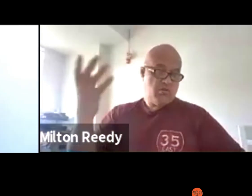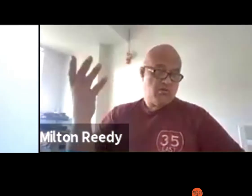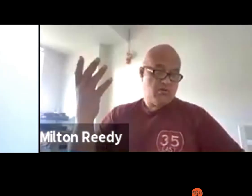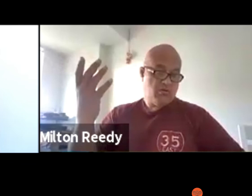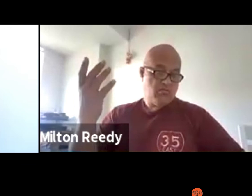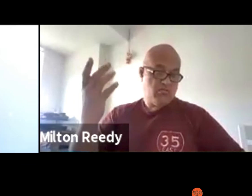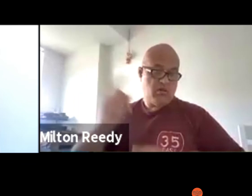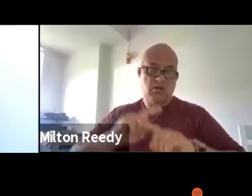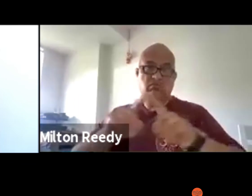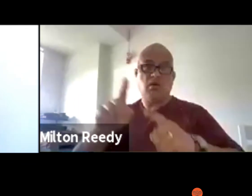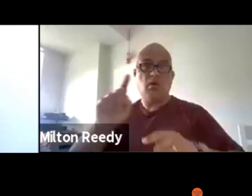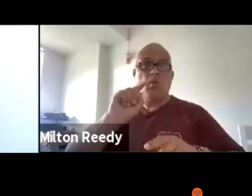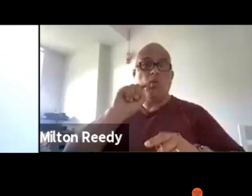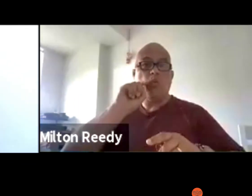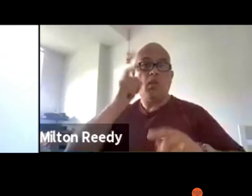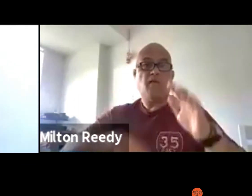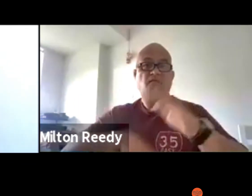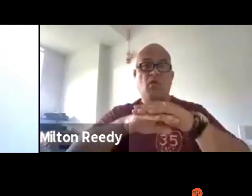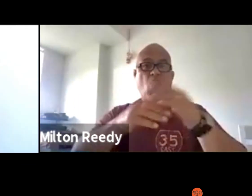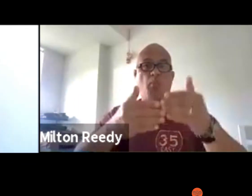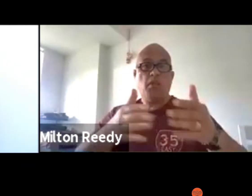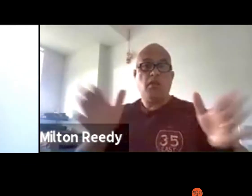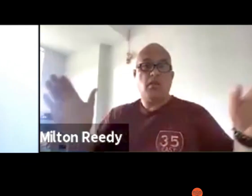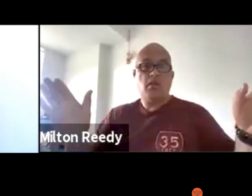all businesses, schools